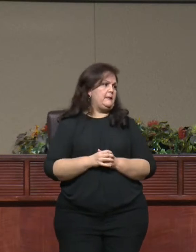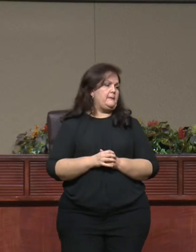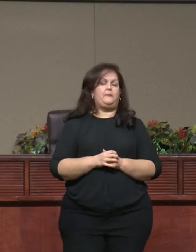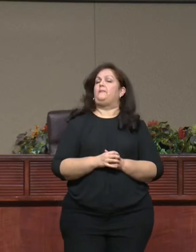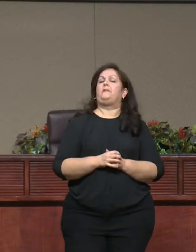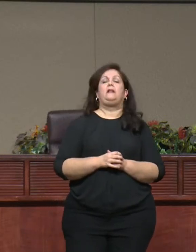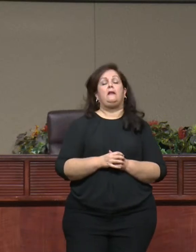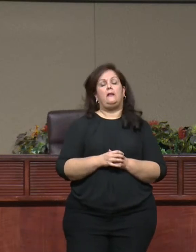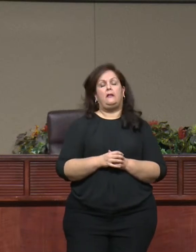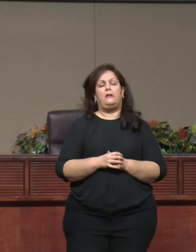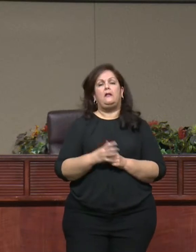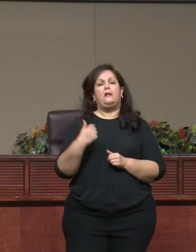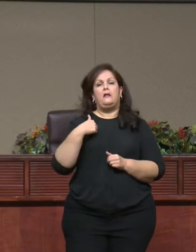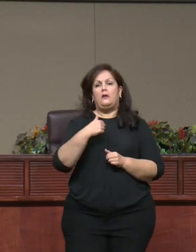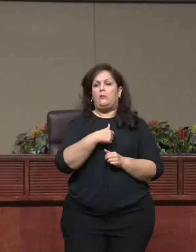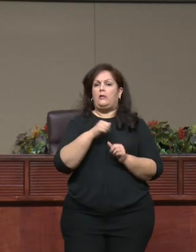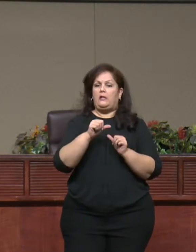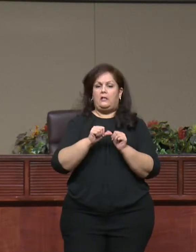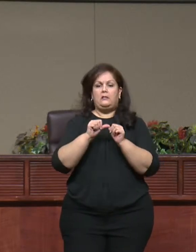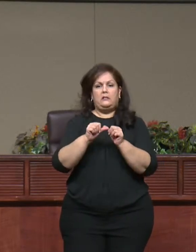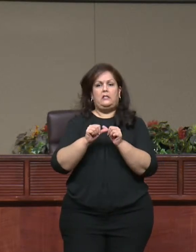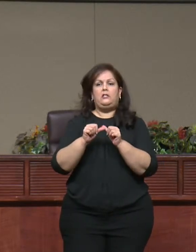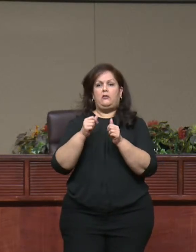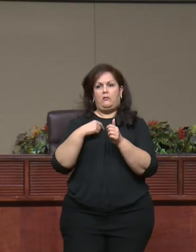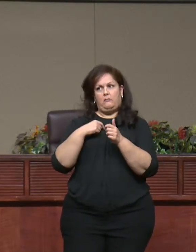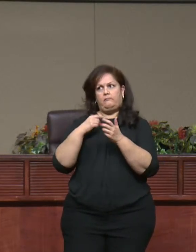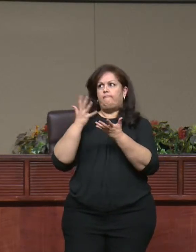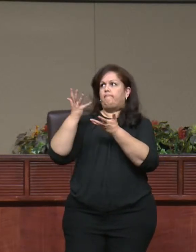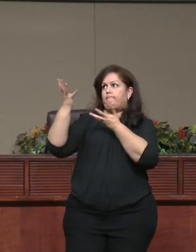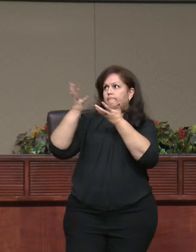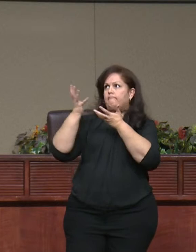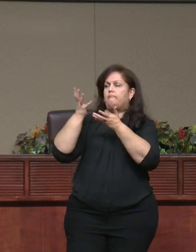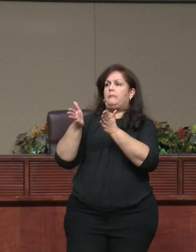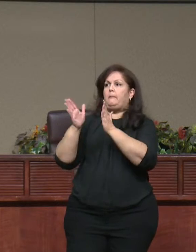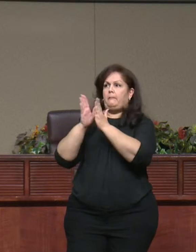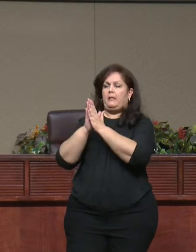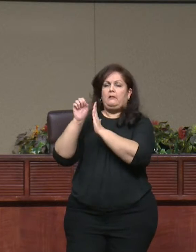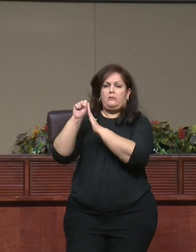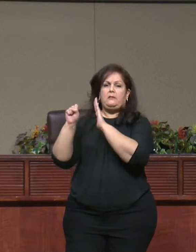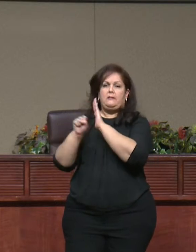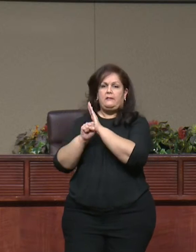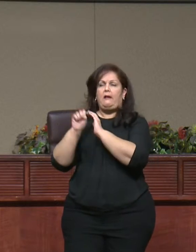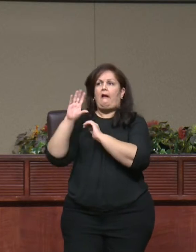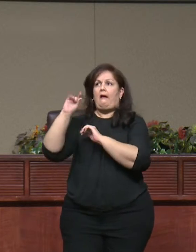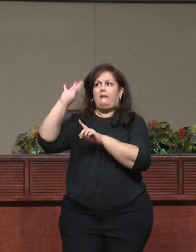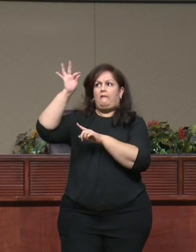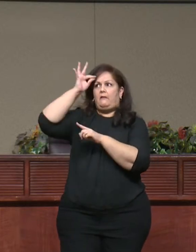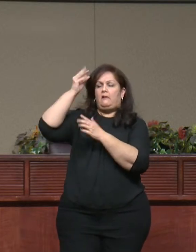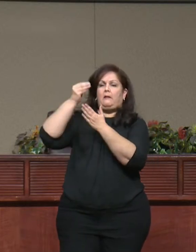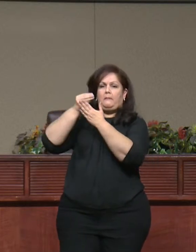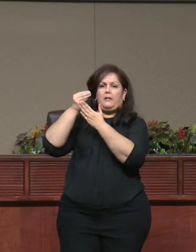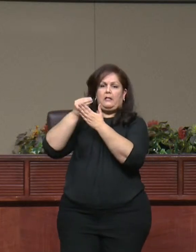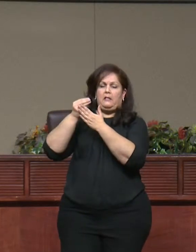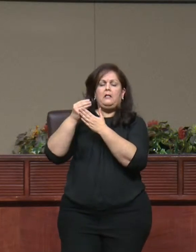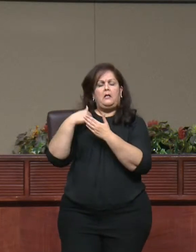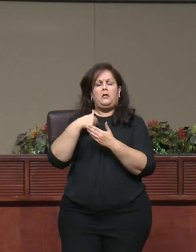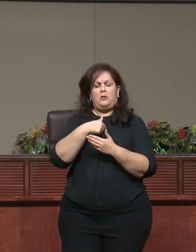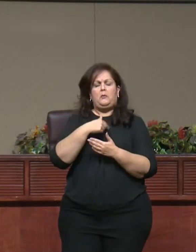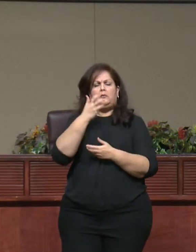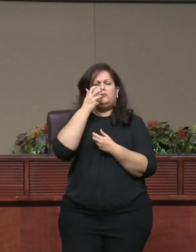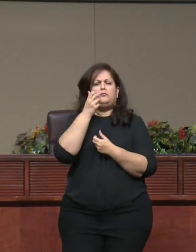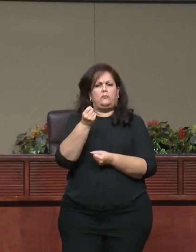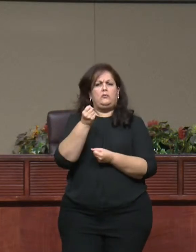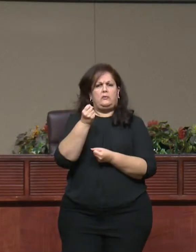Well, we're going to continue our lobbying efforts at the federal and the state level. I am fairly confident that there